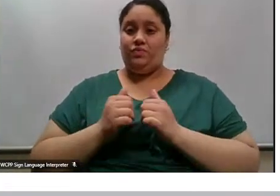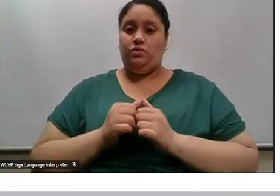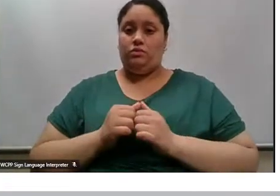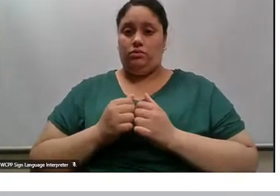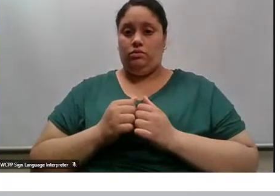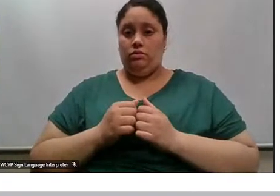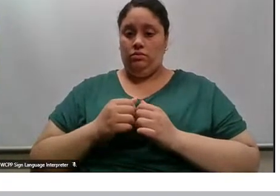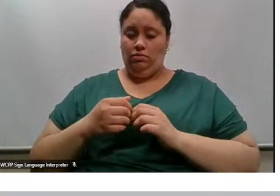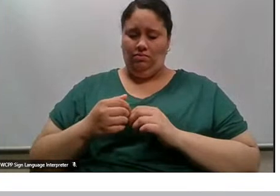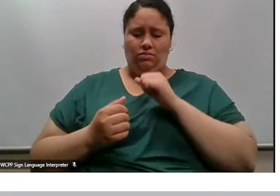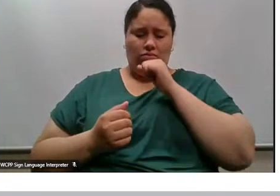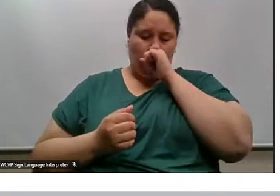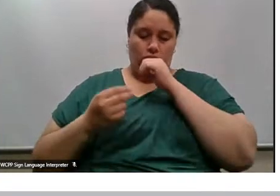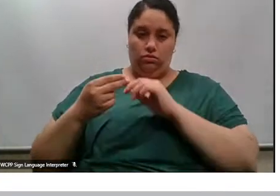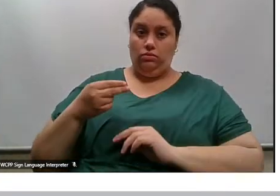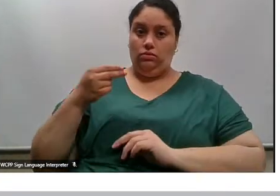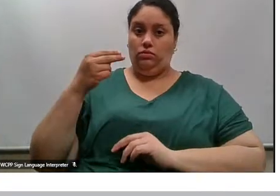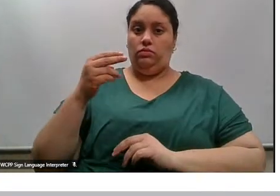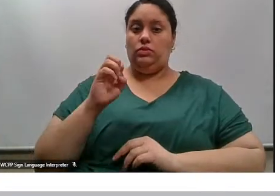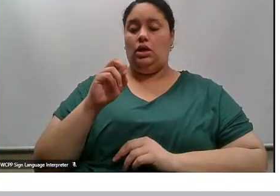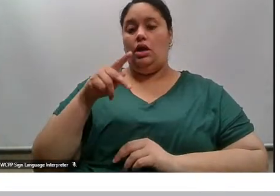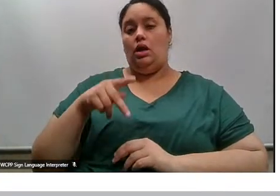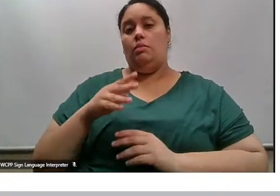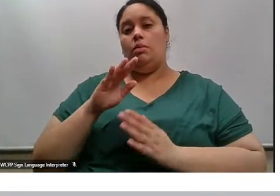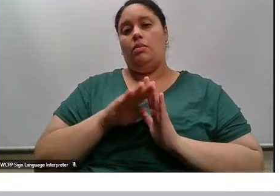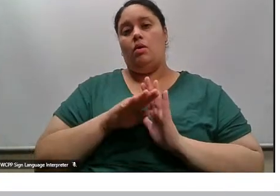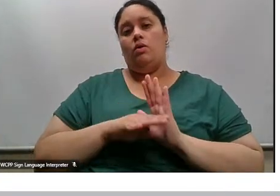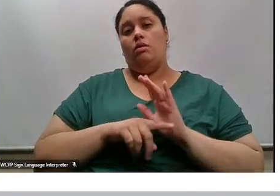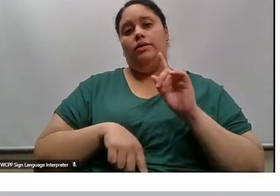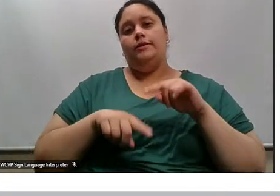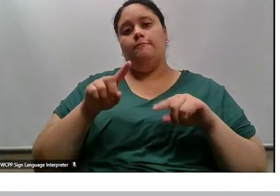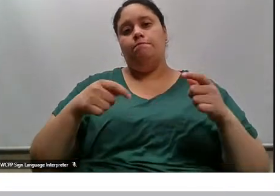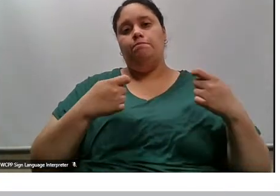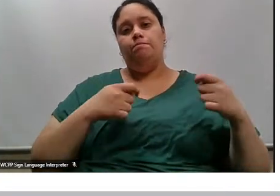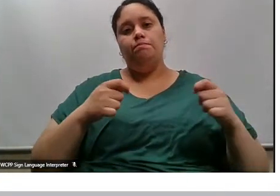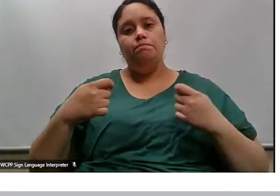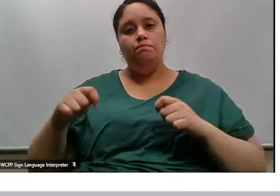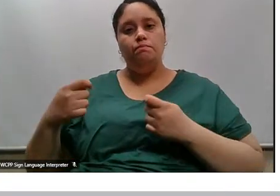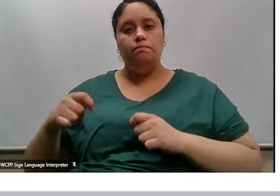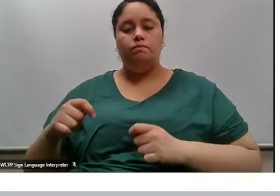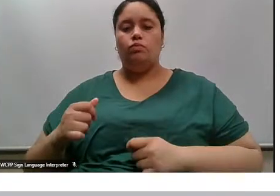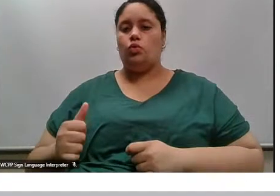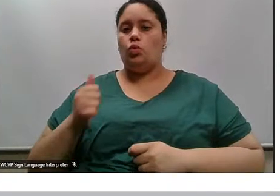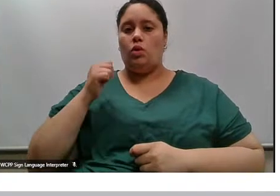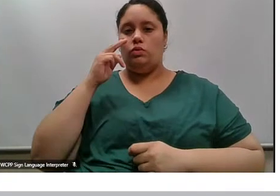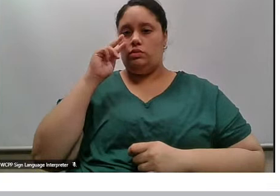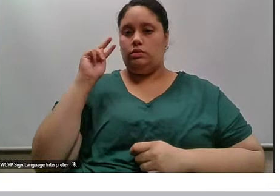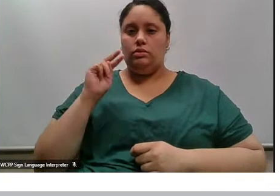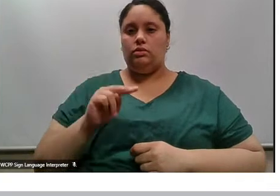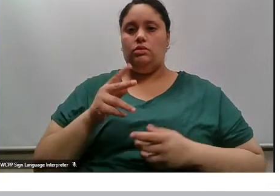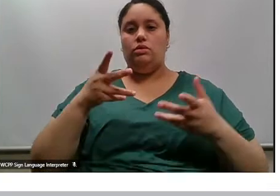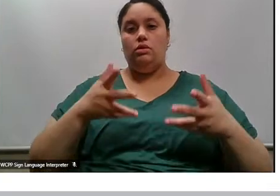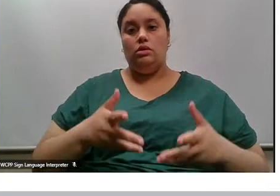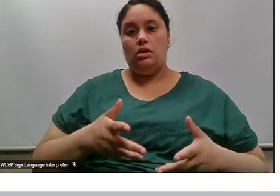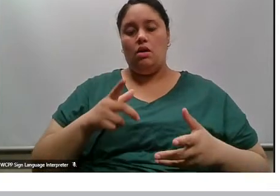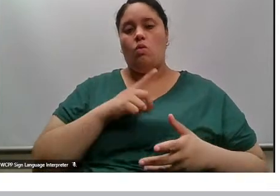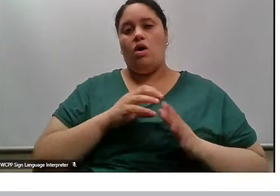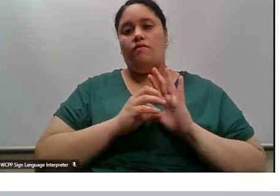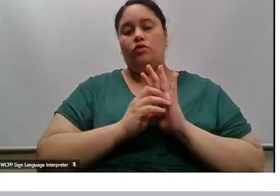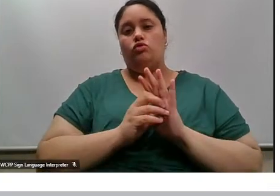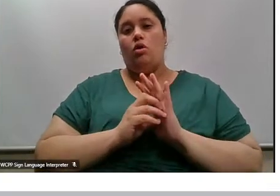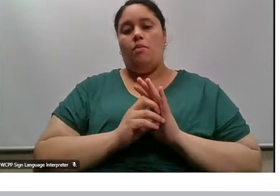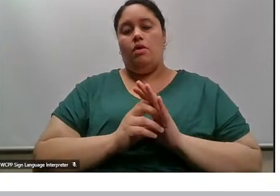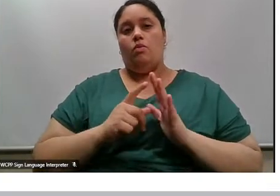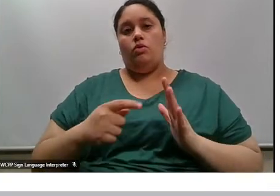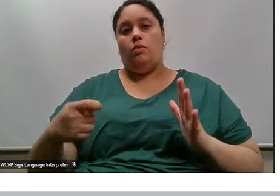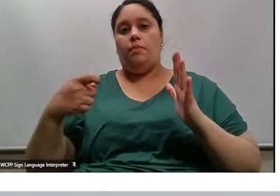up and the rollout of the LEAP program, there's various expenses that you won't incur year on year, for example, in the